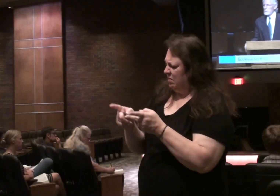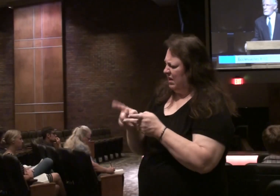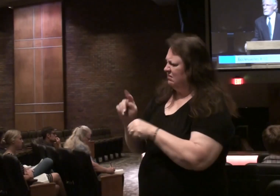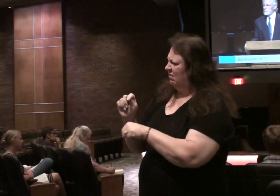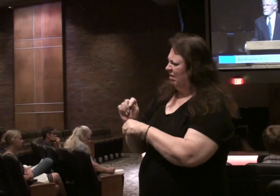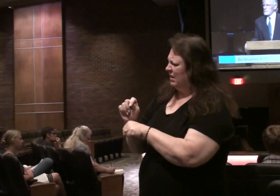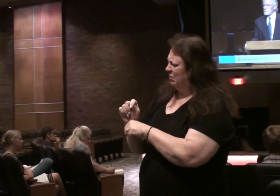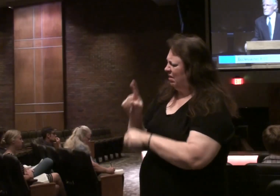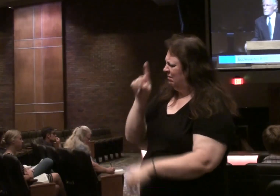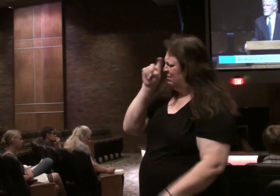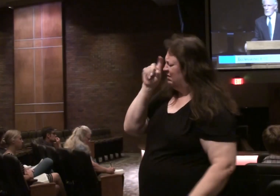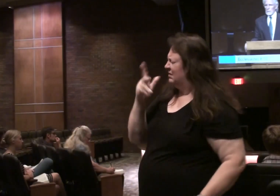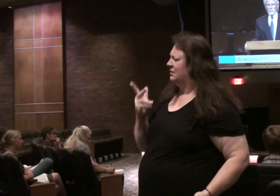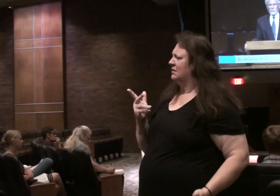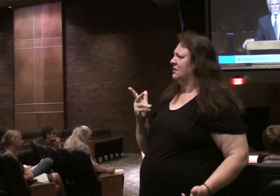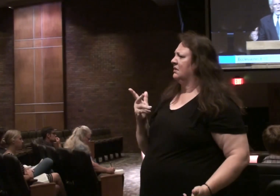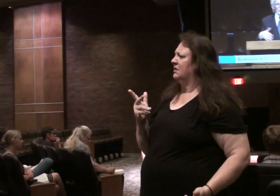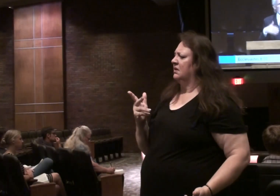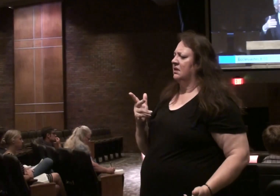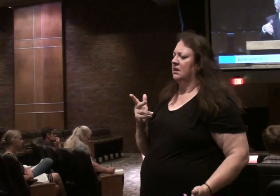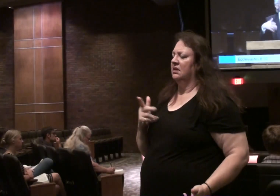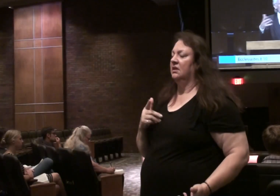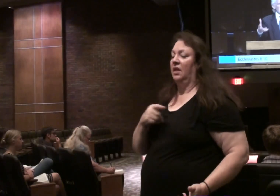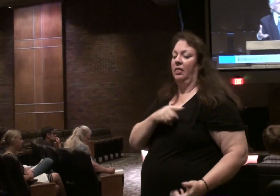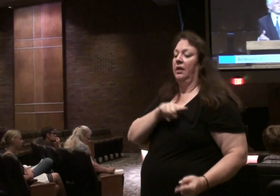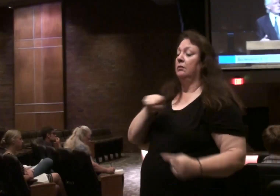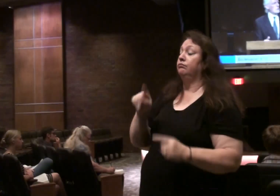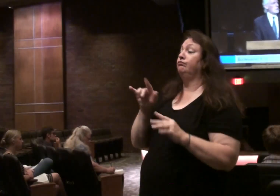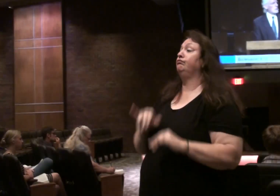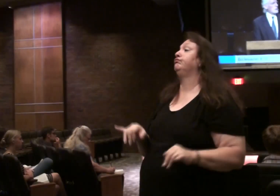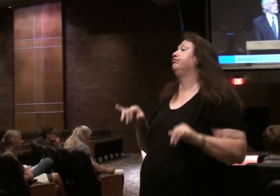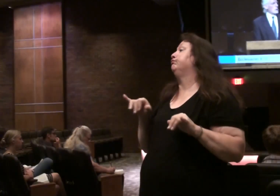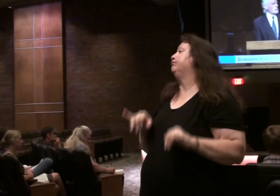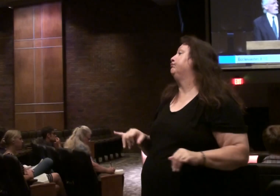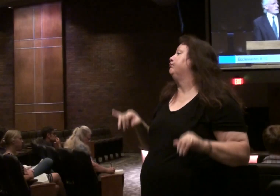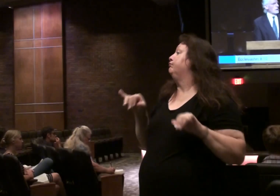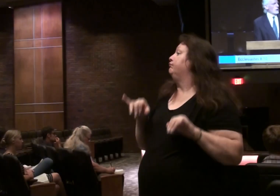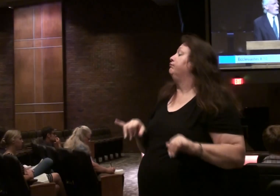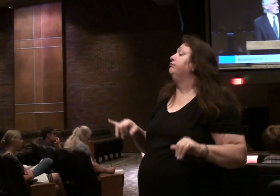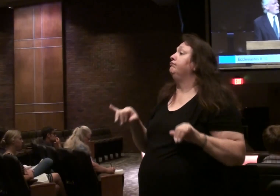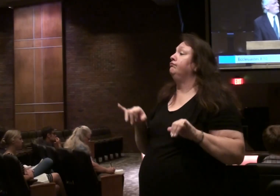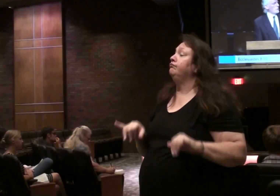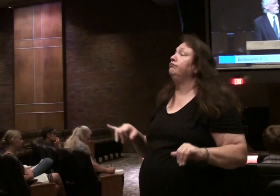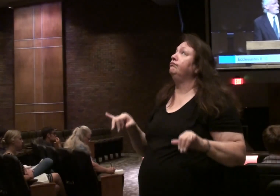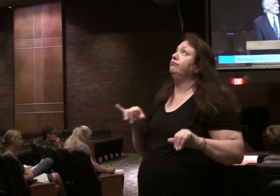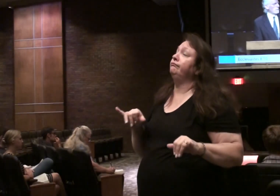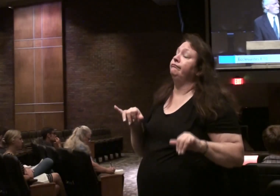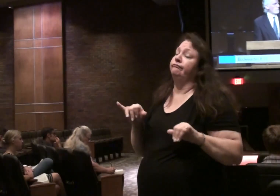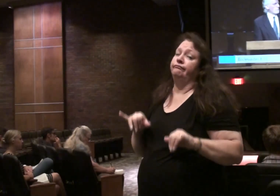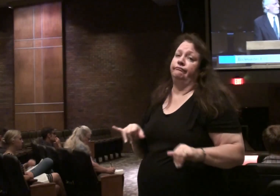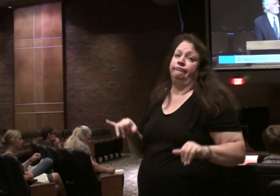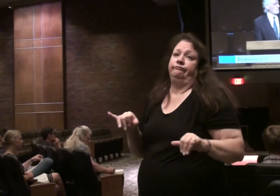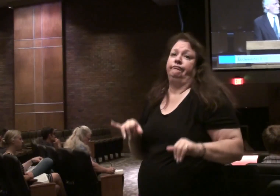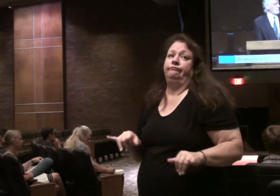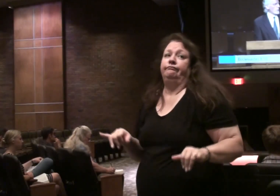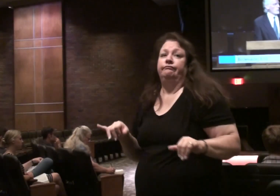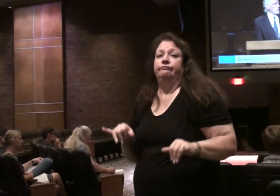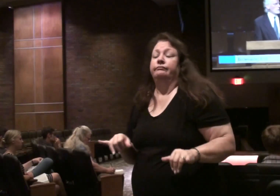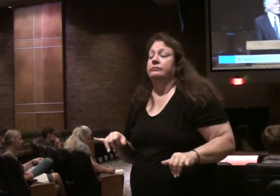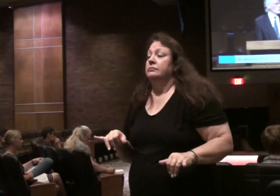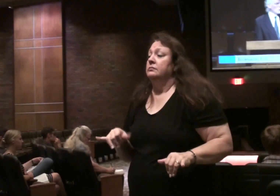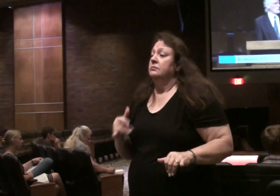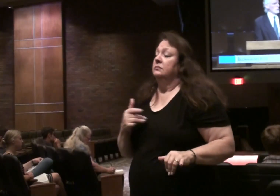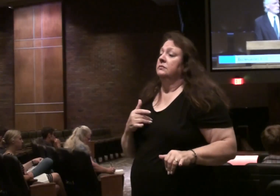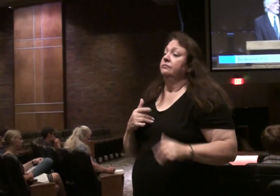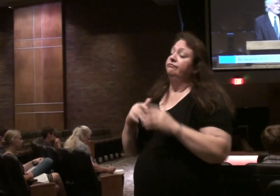temple. They're going through all the motions that were expected of God's people.